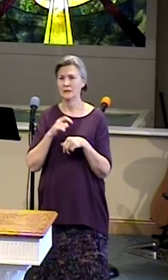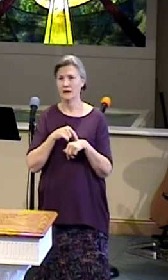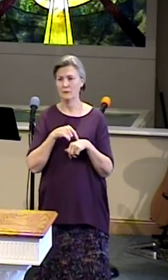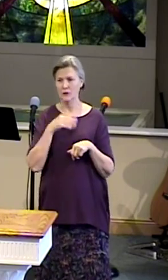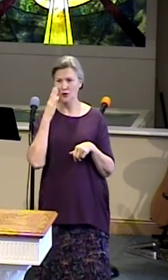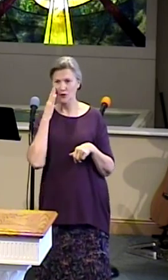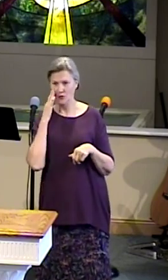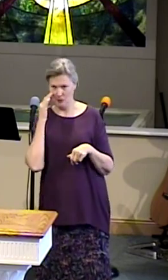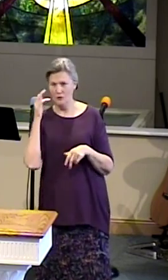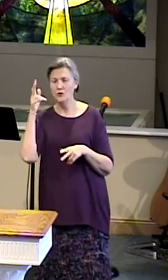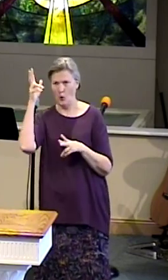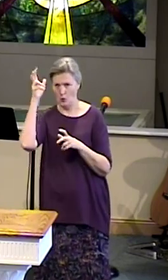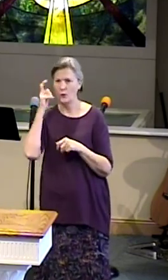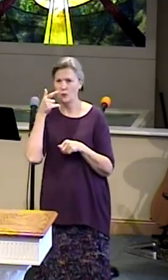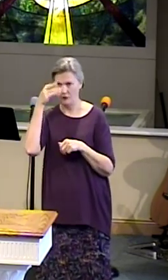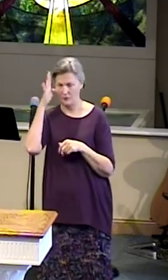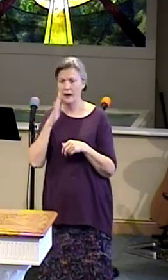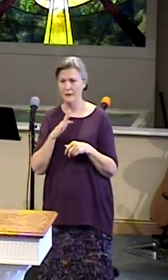know you heard from God.